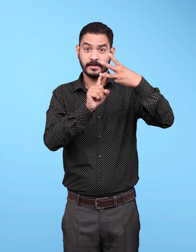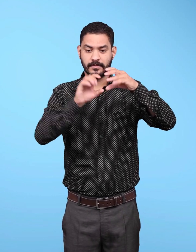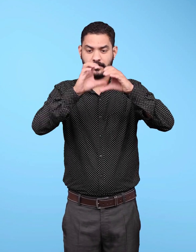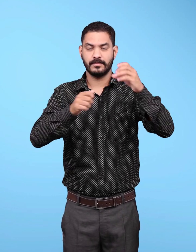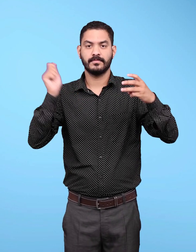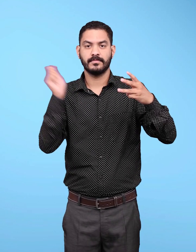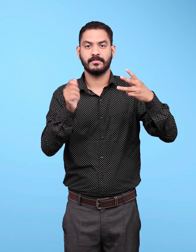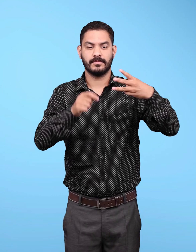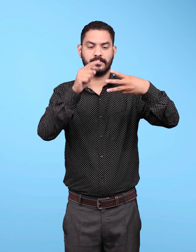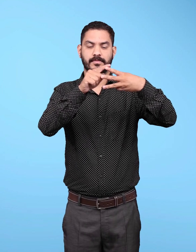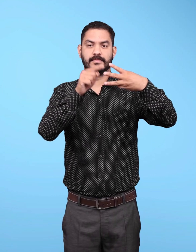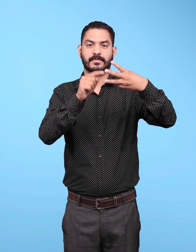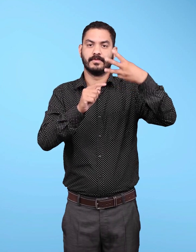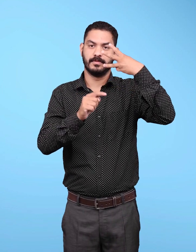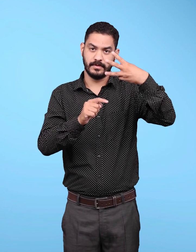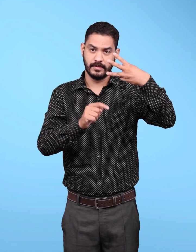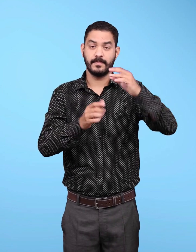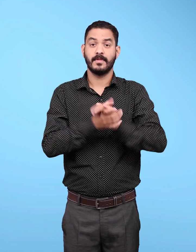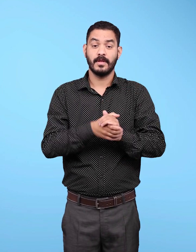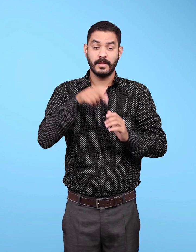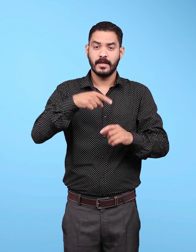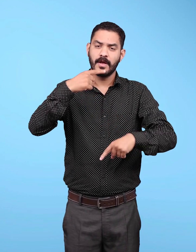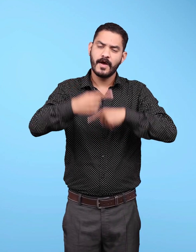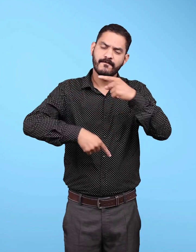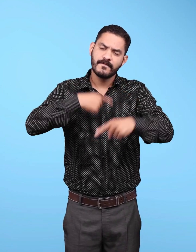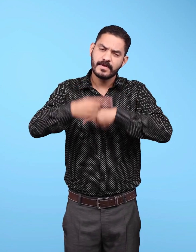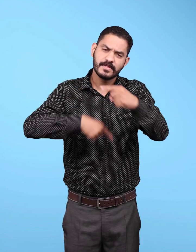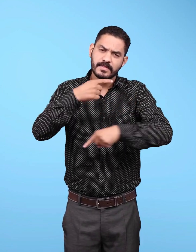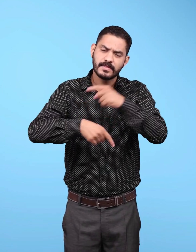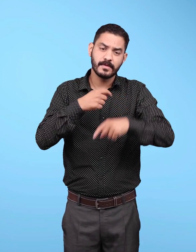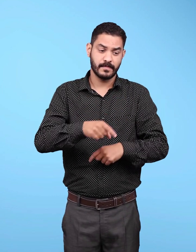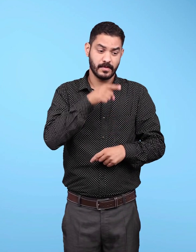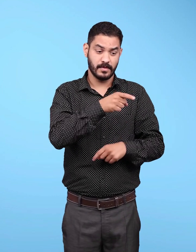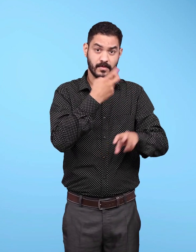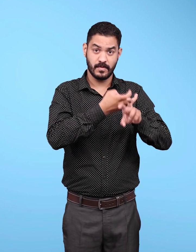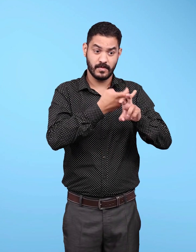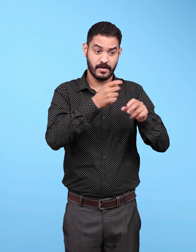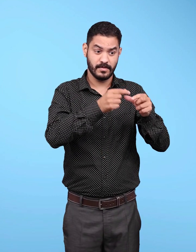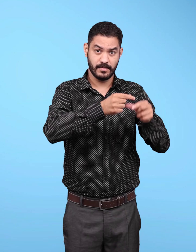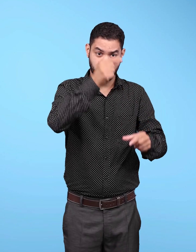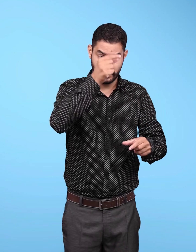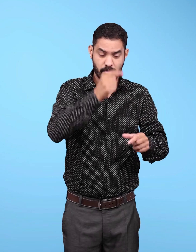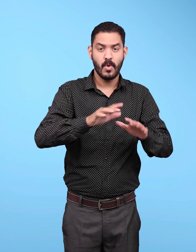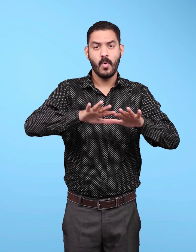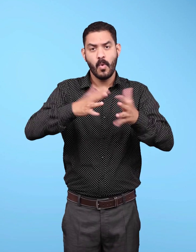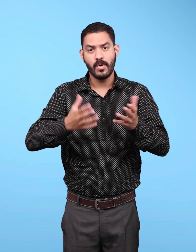axe. Prepare a list of at least 5 objects made of iron or steel that